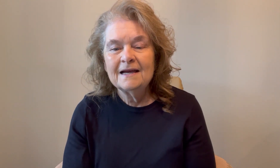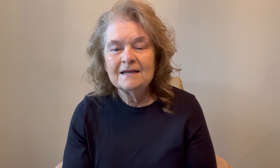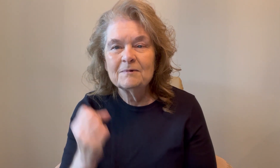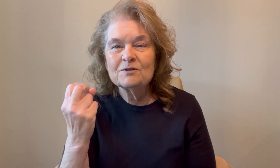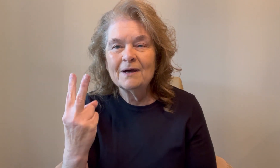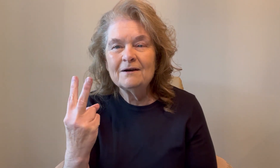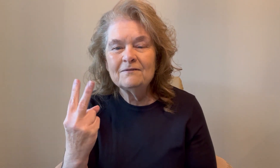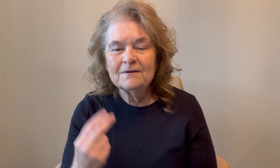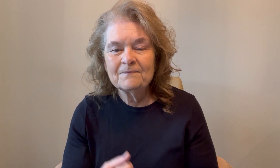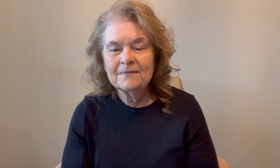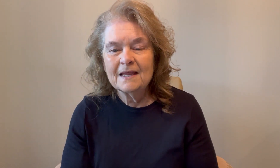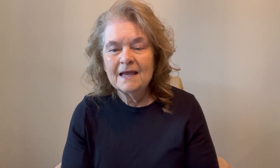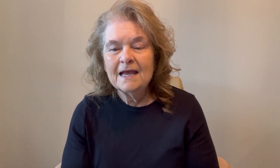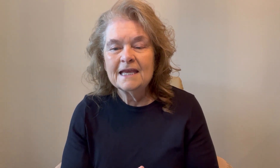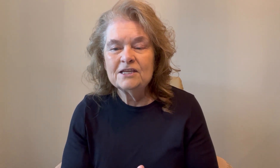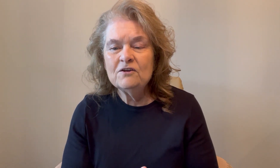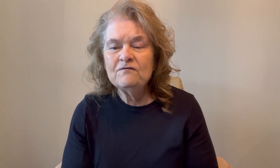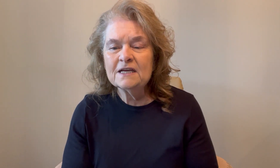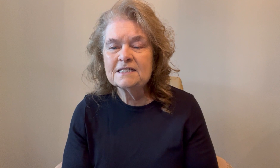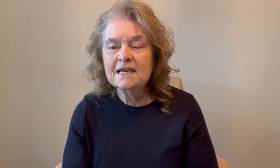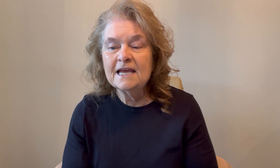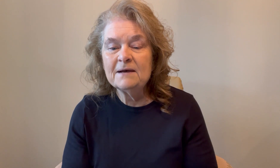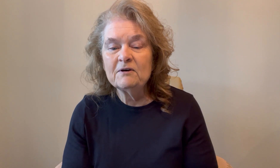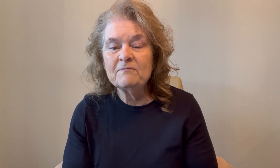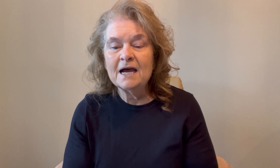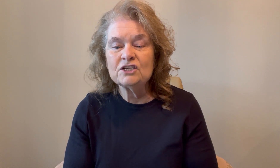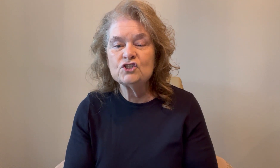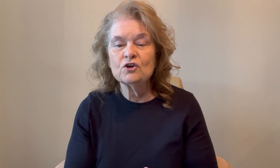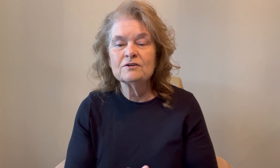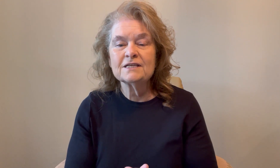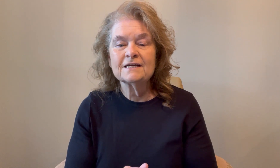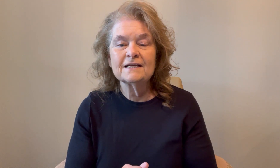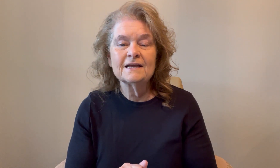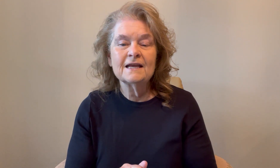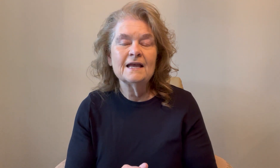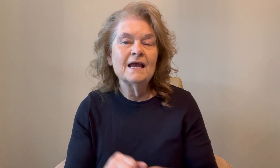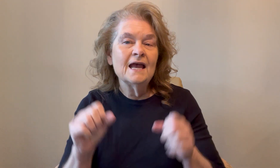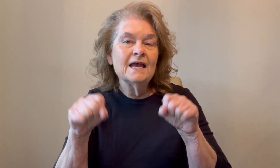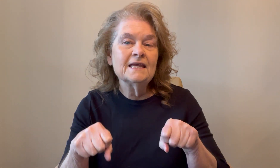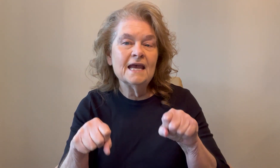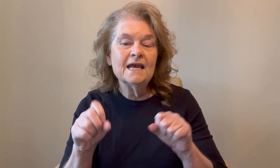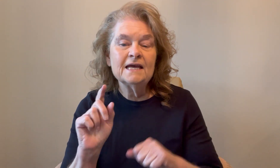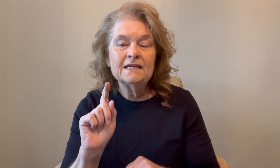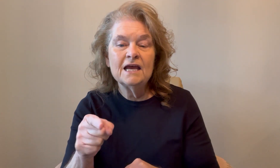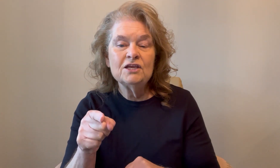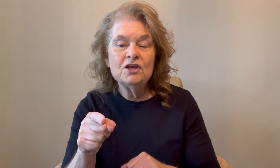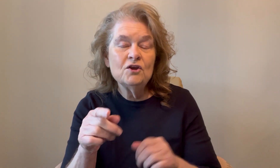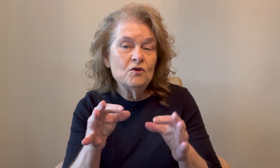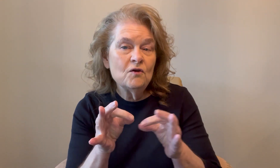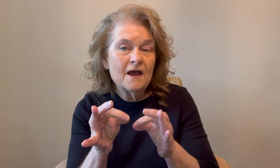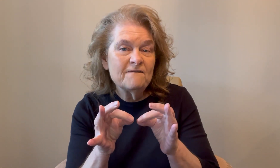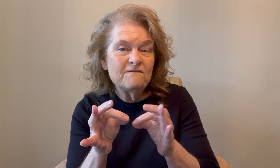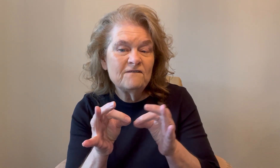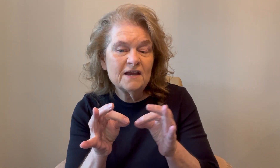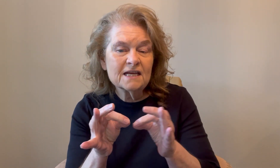Number 12. Can you fix the hem of my shirt? Can you